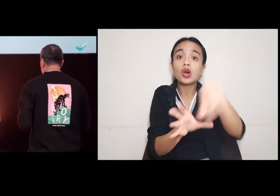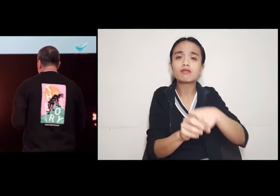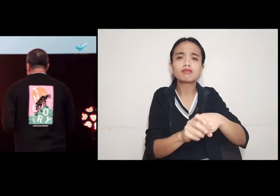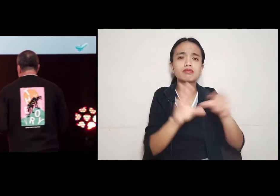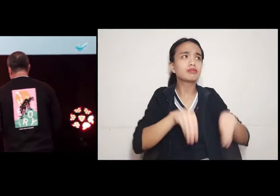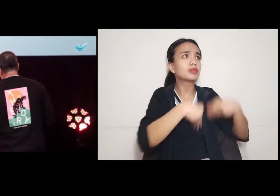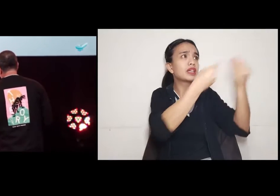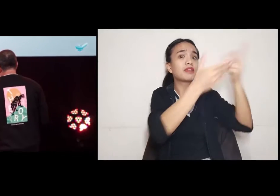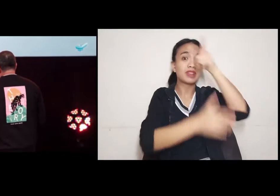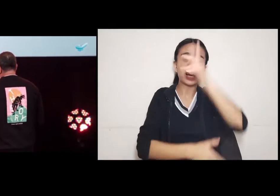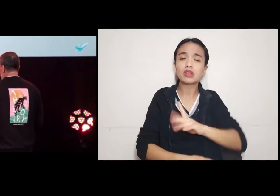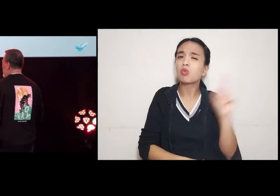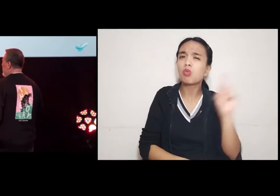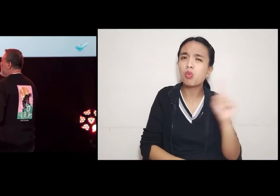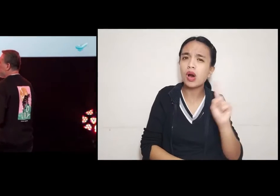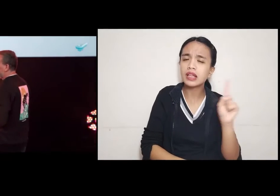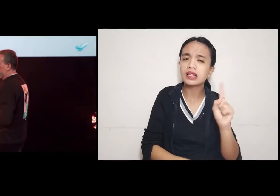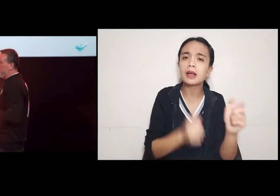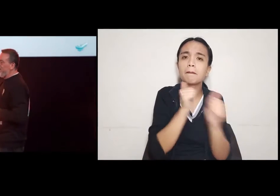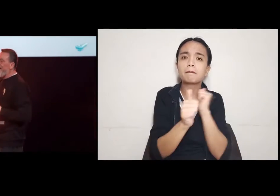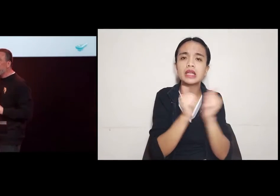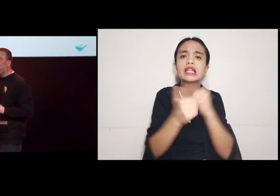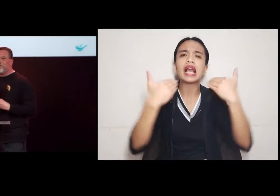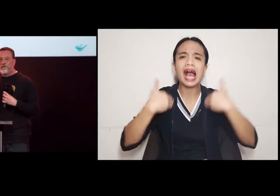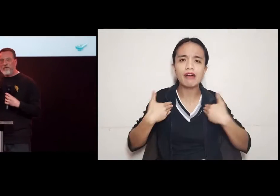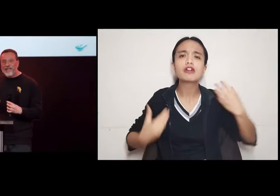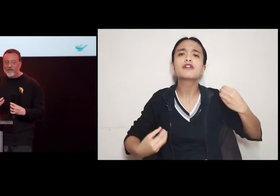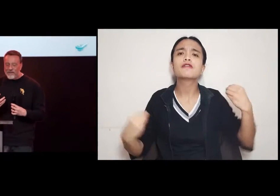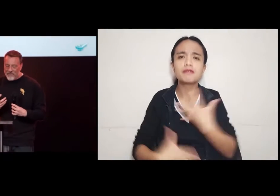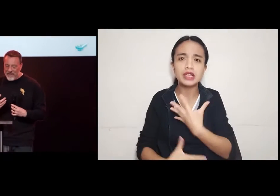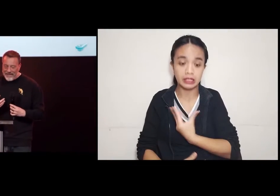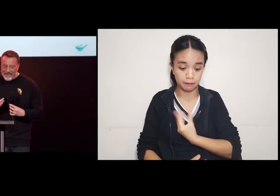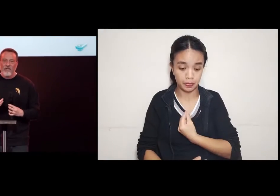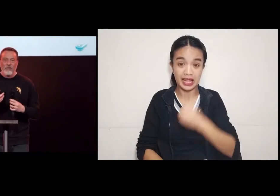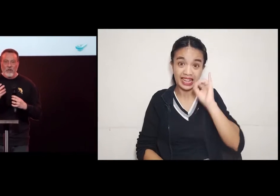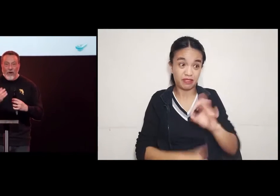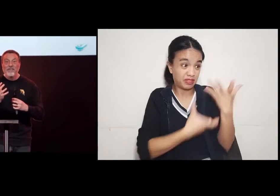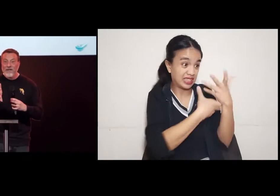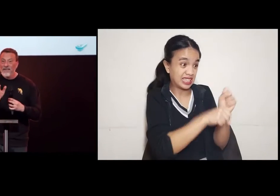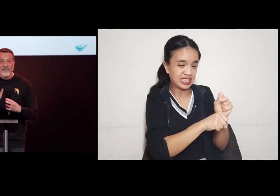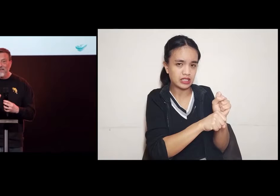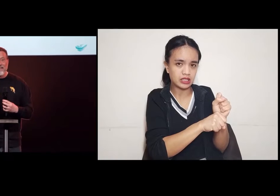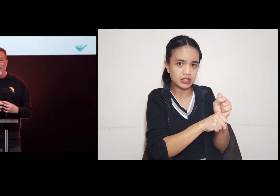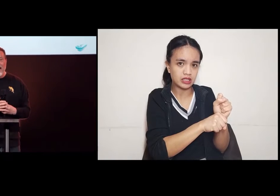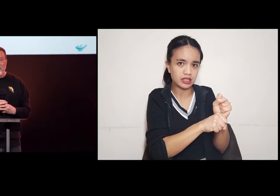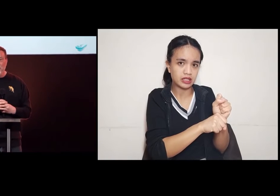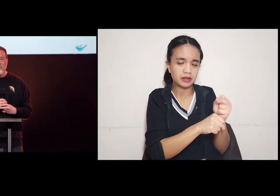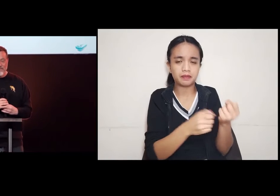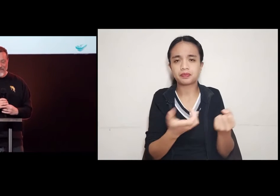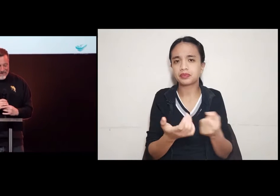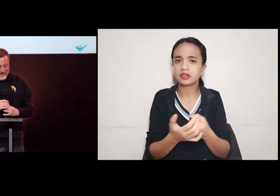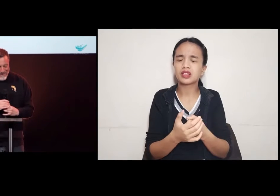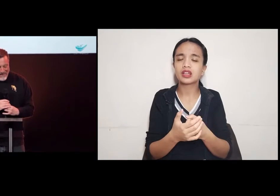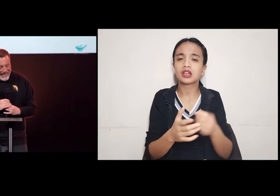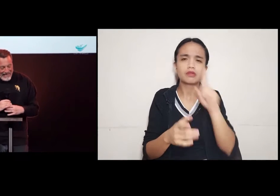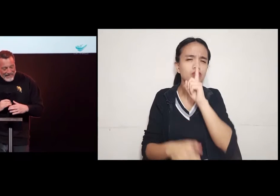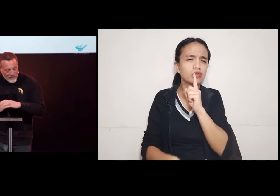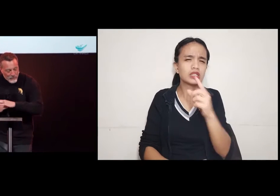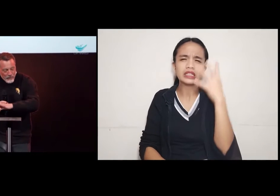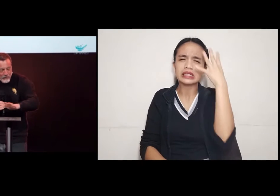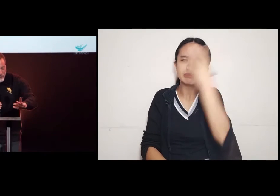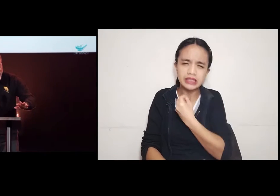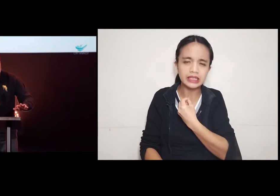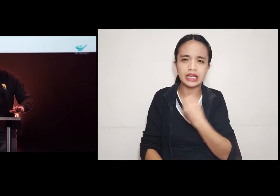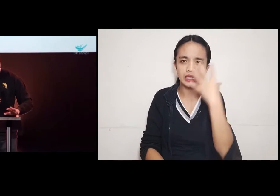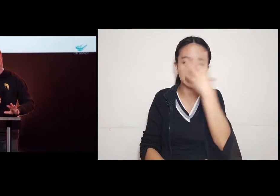journey of surrendering to God is because there's this inherent fear that if we trust God, he's going to let us down. And